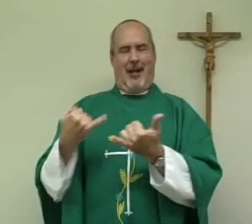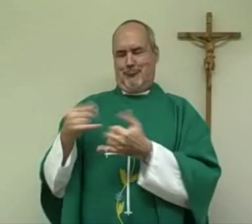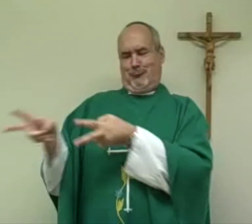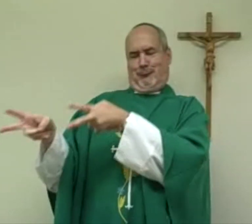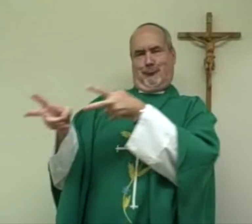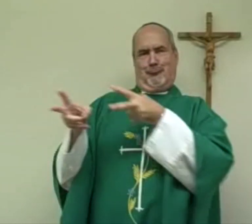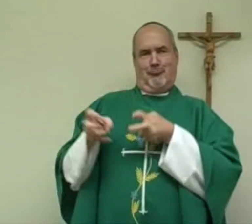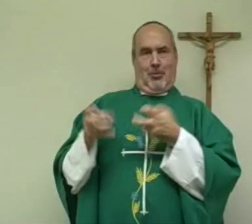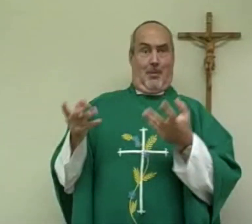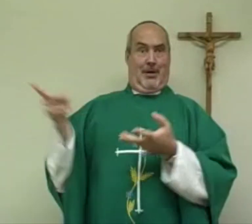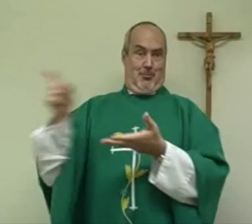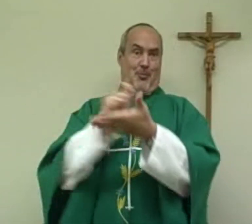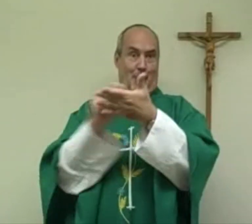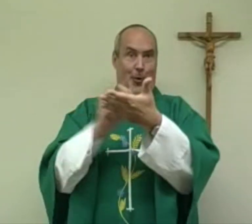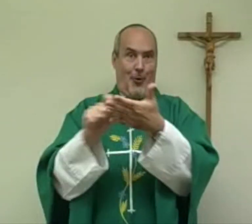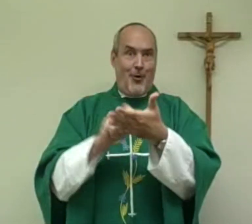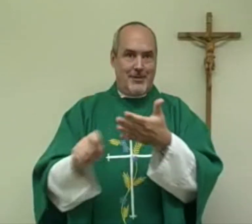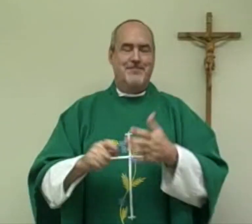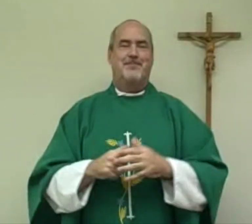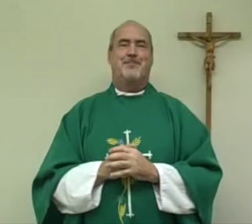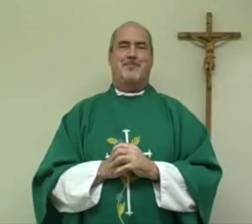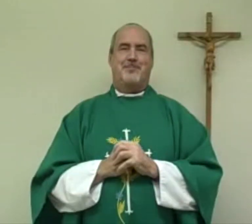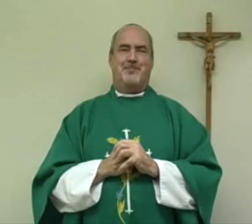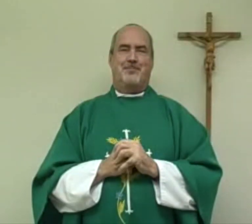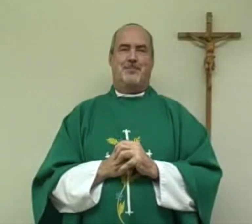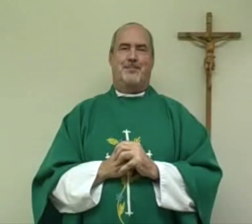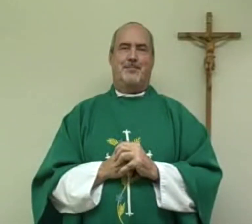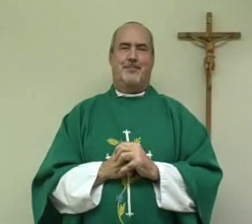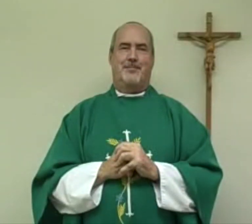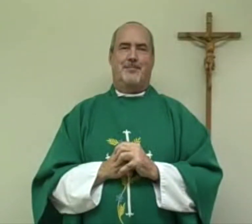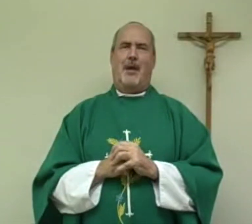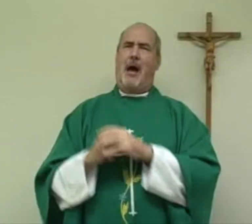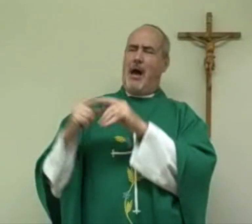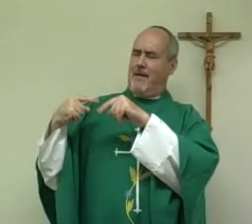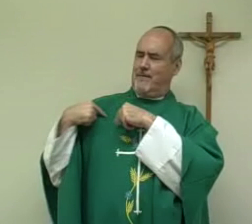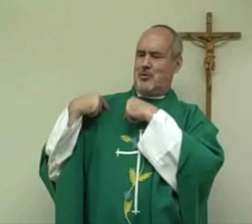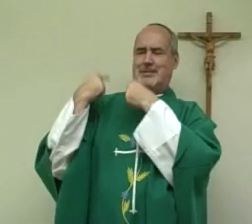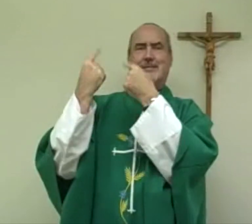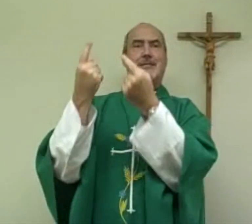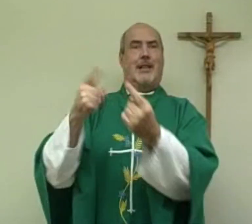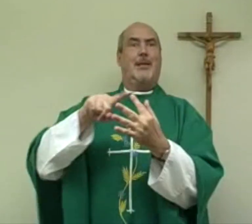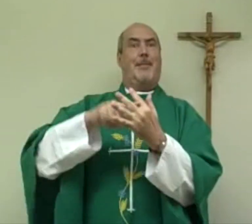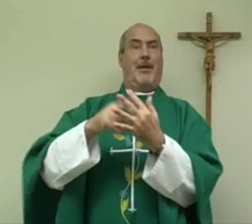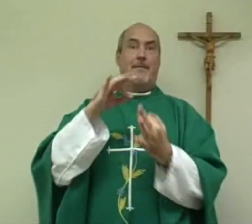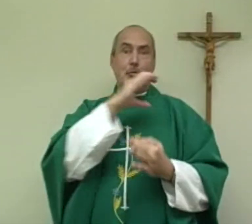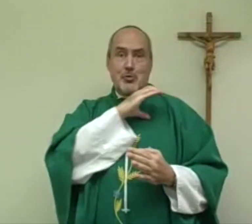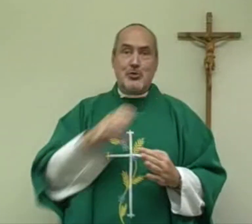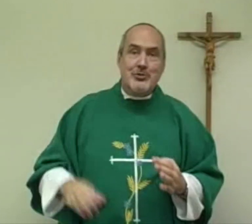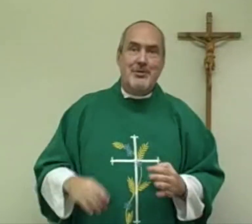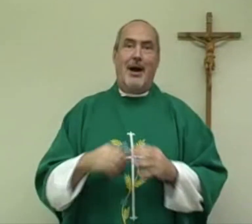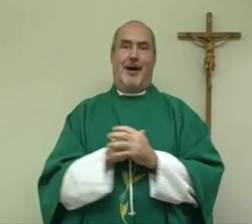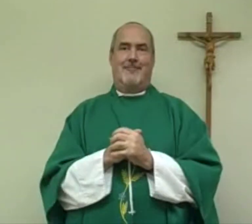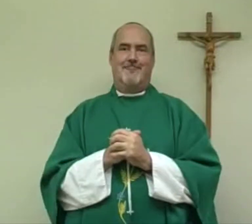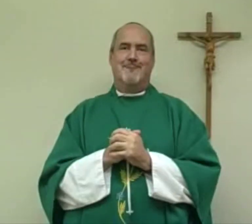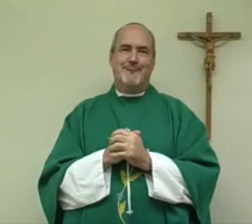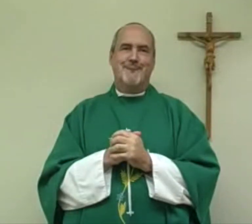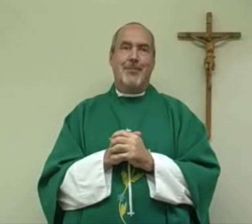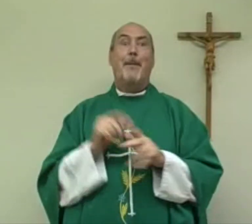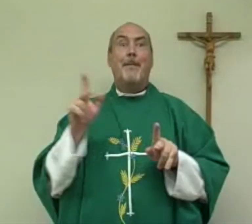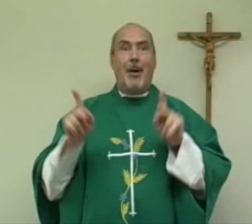that one day and about today's gospel. And I want to talk about what he wrote. He basically said that ever since